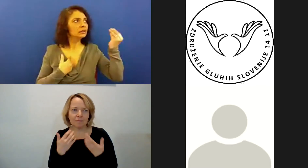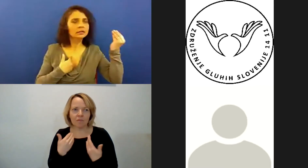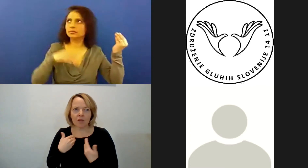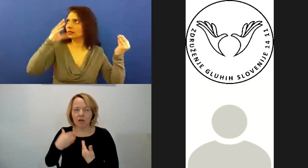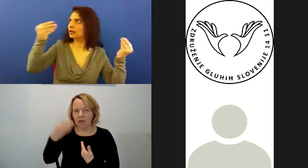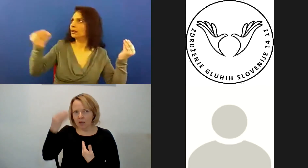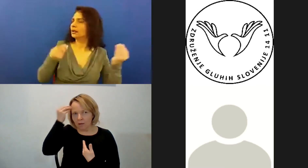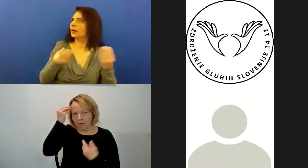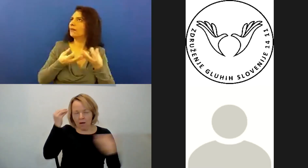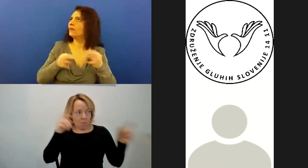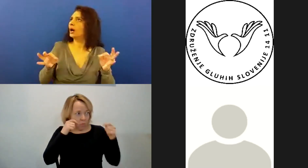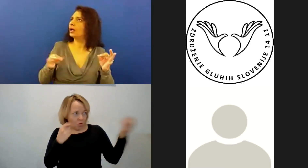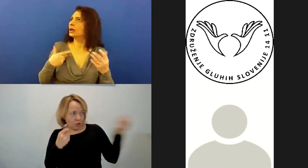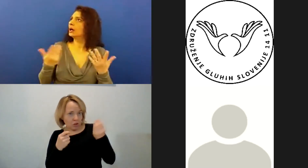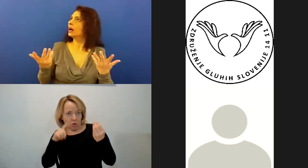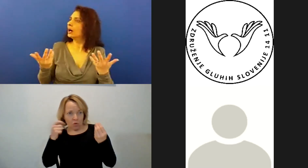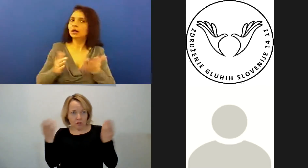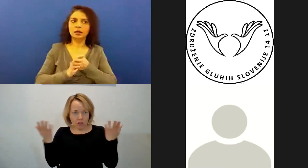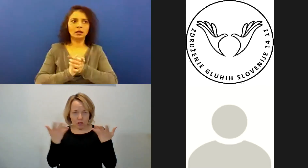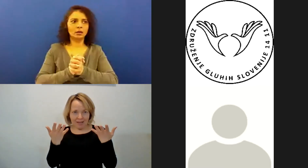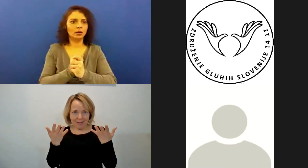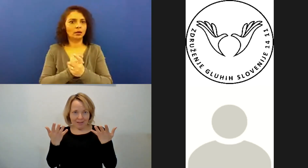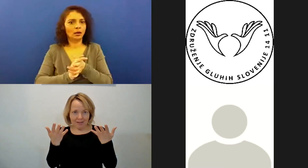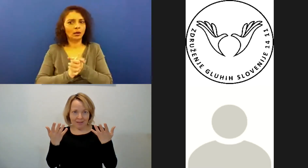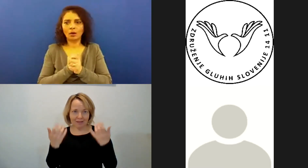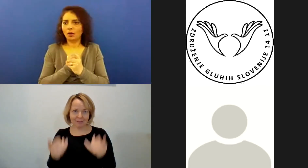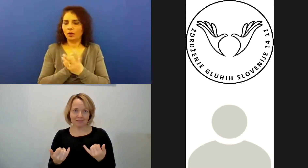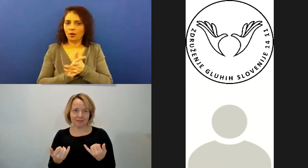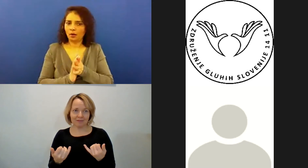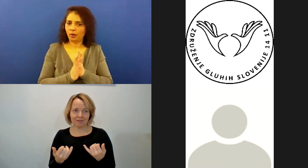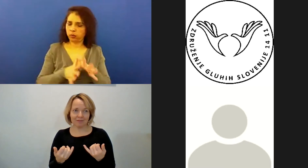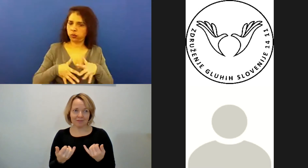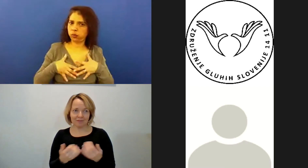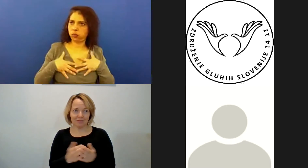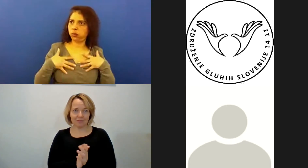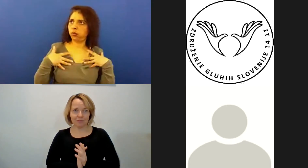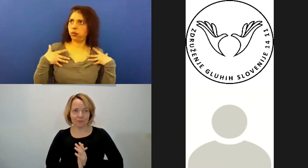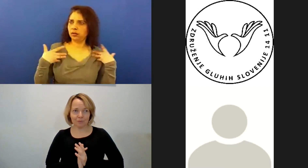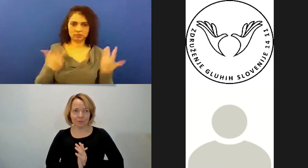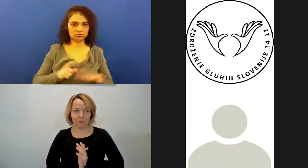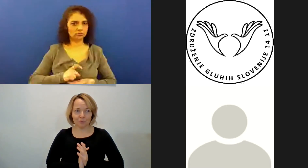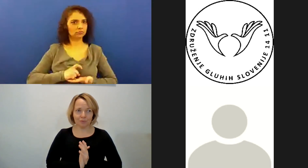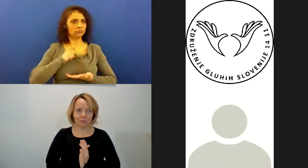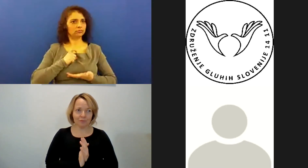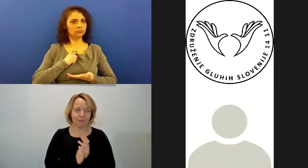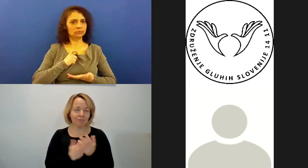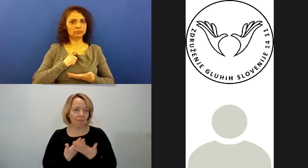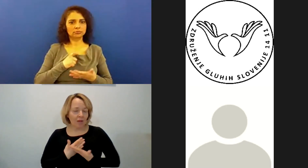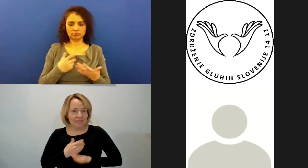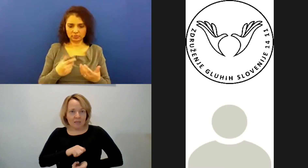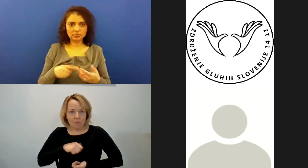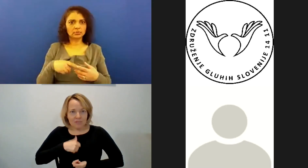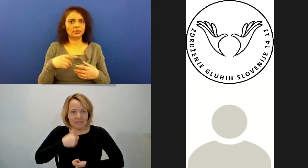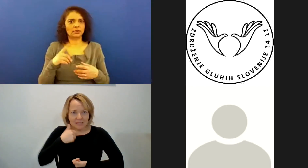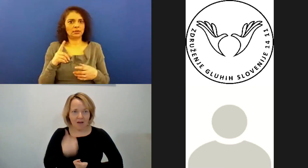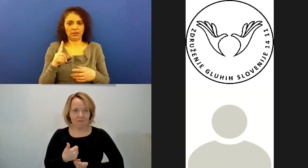One day, Ruva, you will go into deaf politics. You will set up an association. You will be liberating